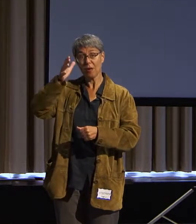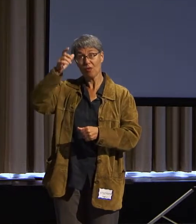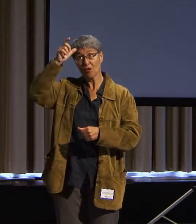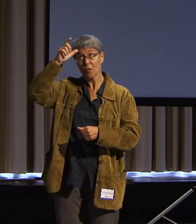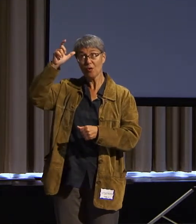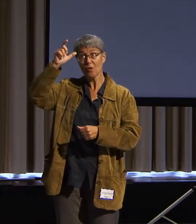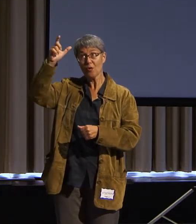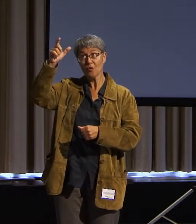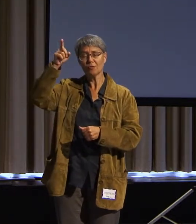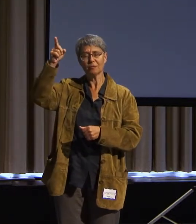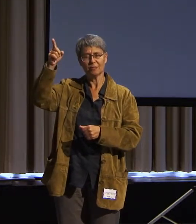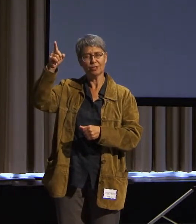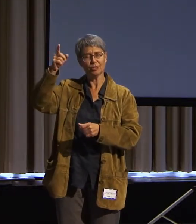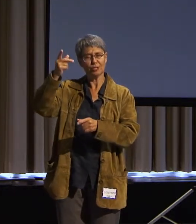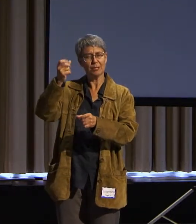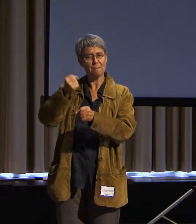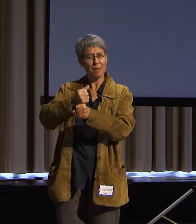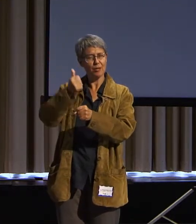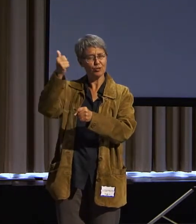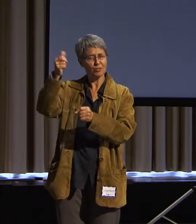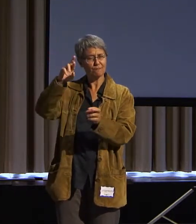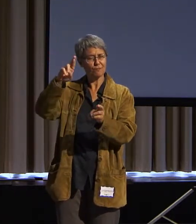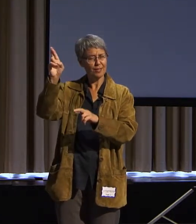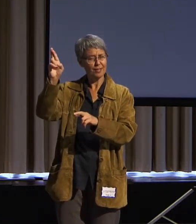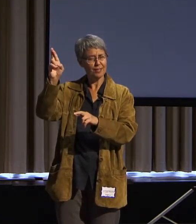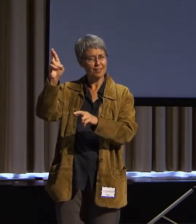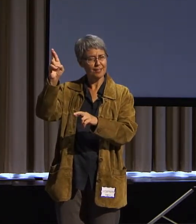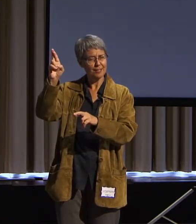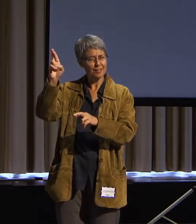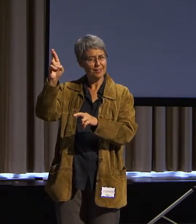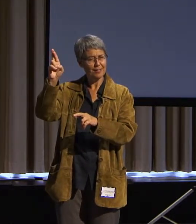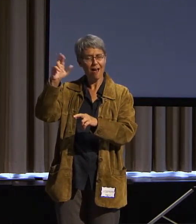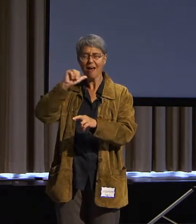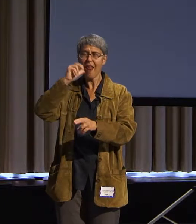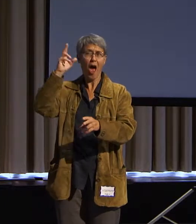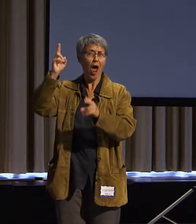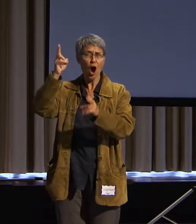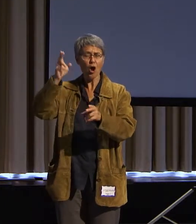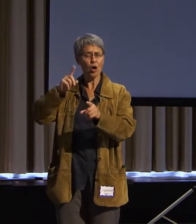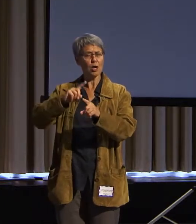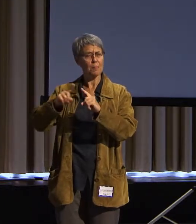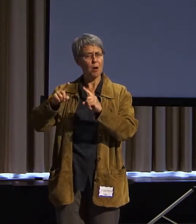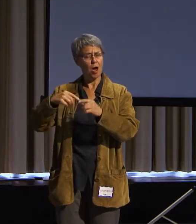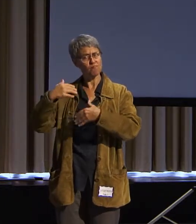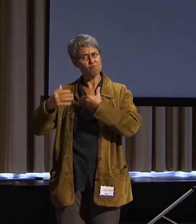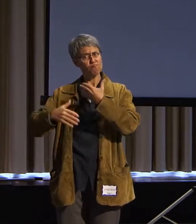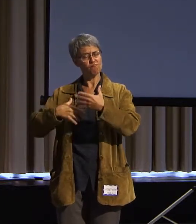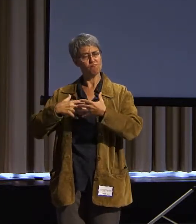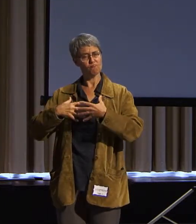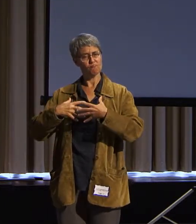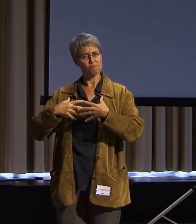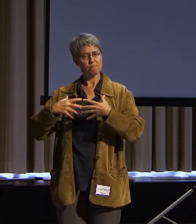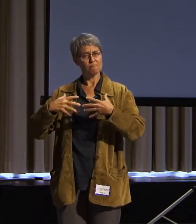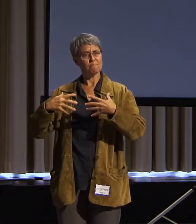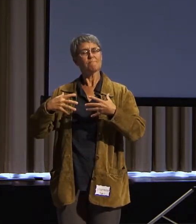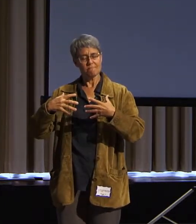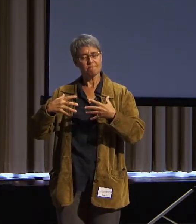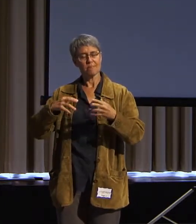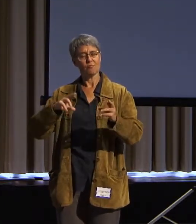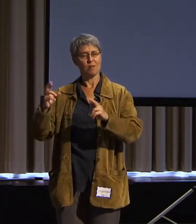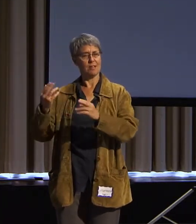right. When I'm dealing with a life eclipse, an event or situation in my life where the only thing I can do is surrender